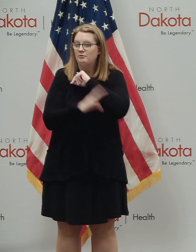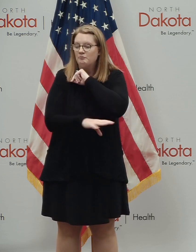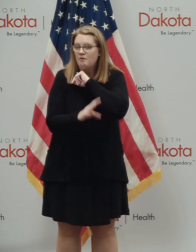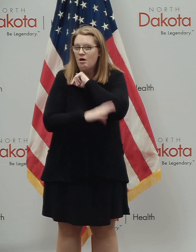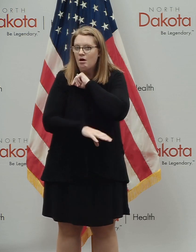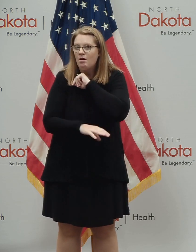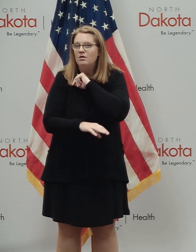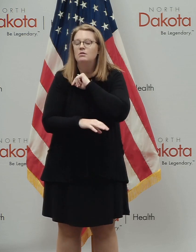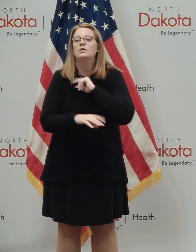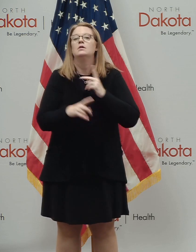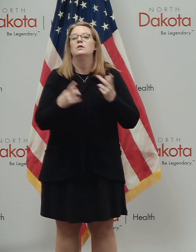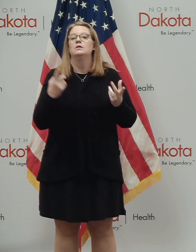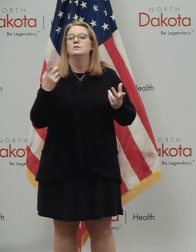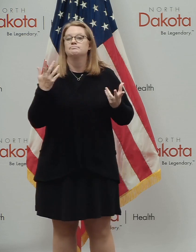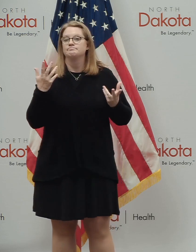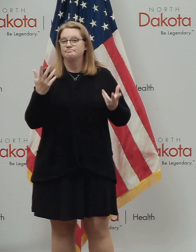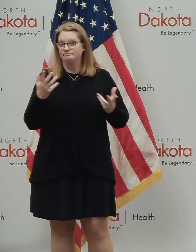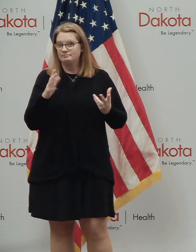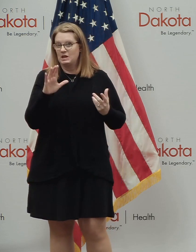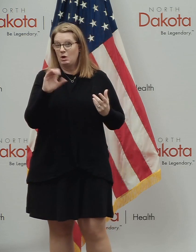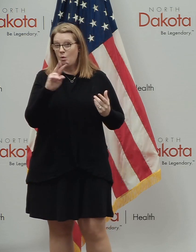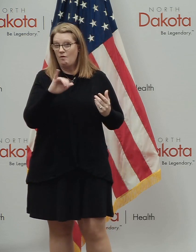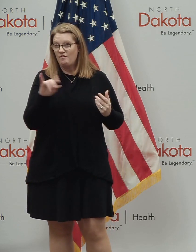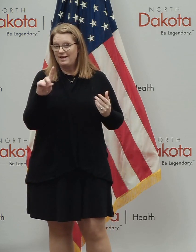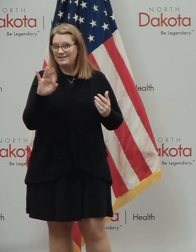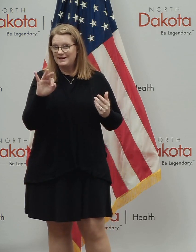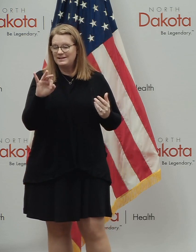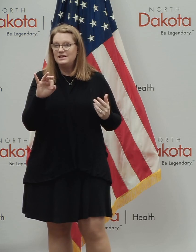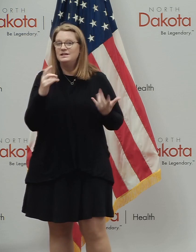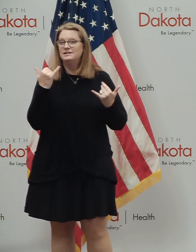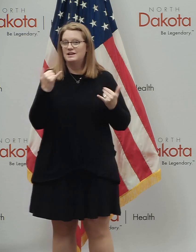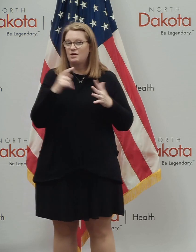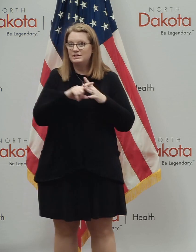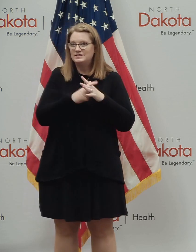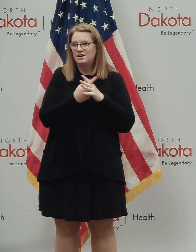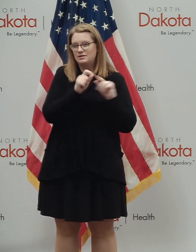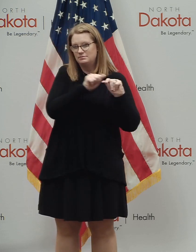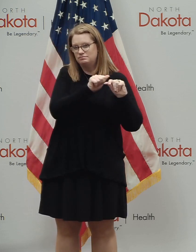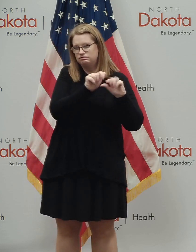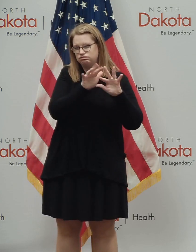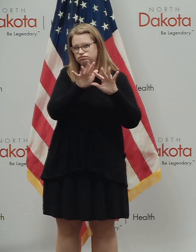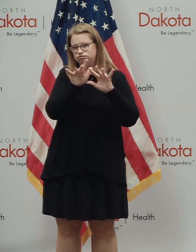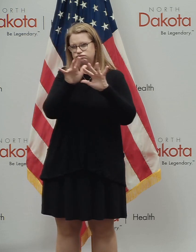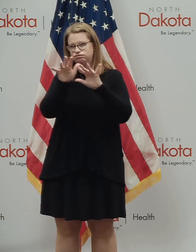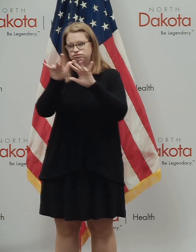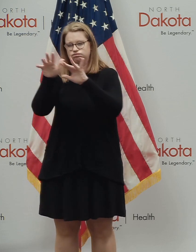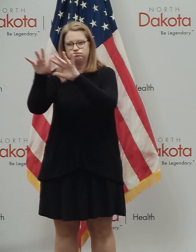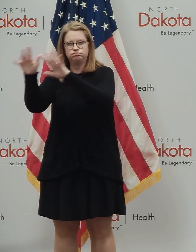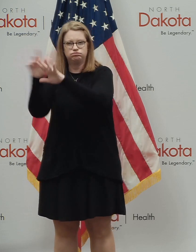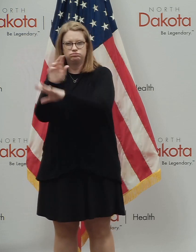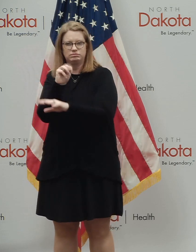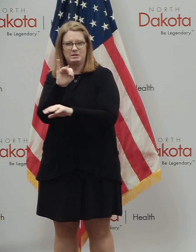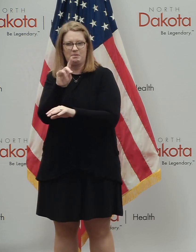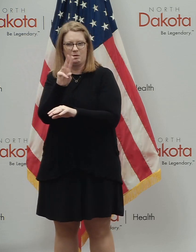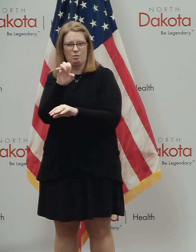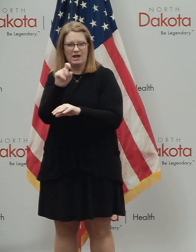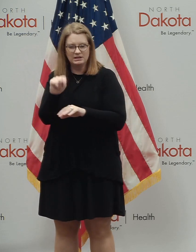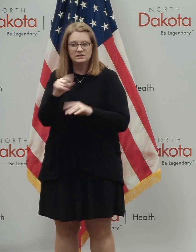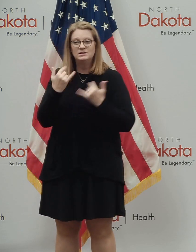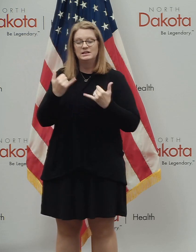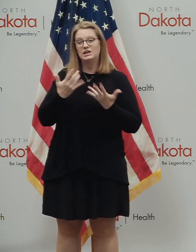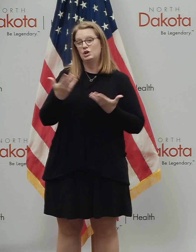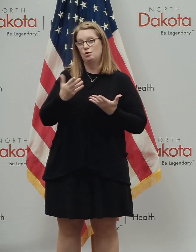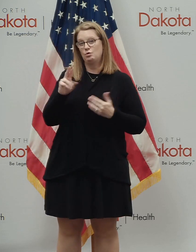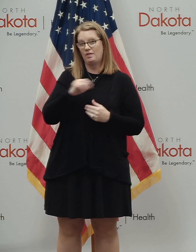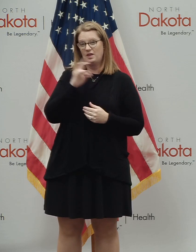we've seen the COVID-19 move across the Midwest. And so we put ourselves in context in terms of North